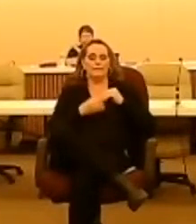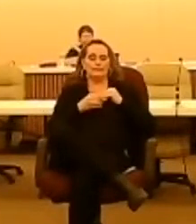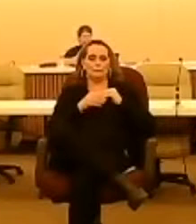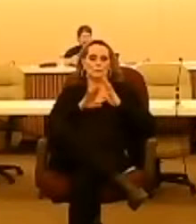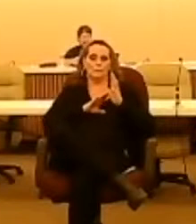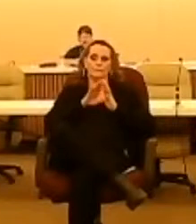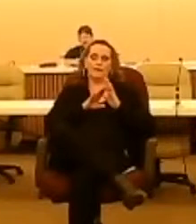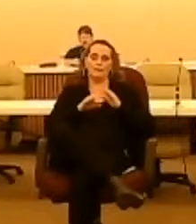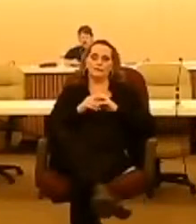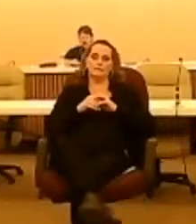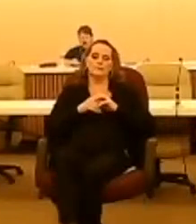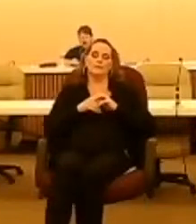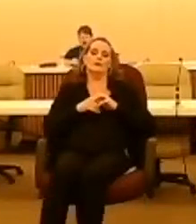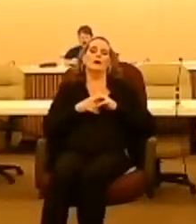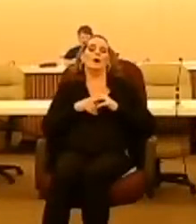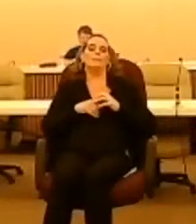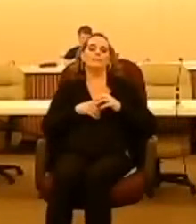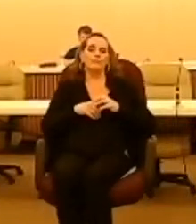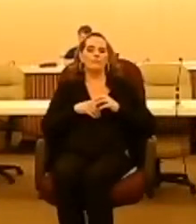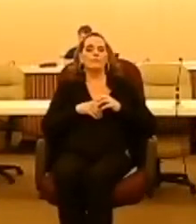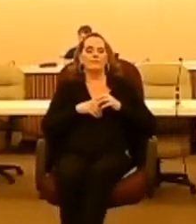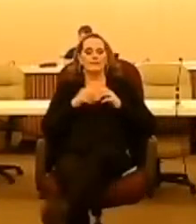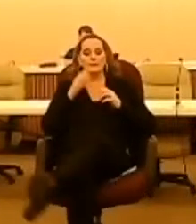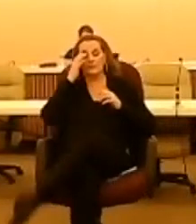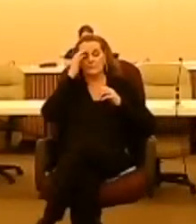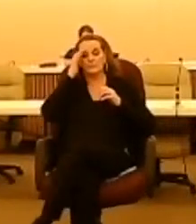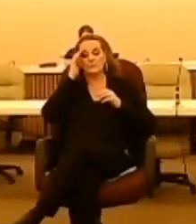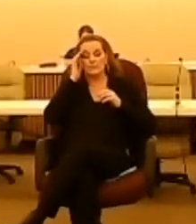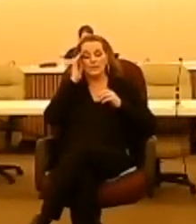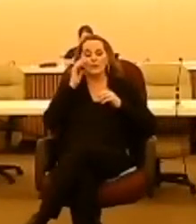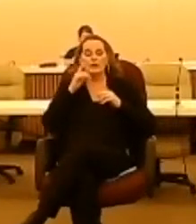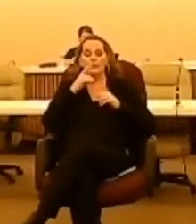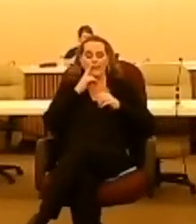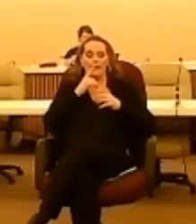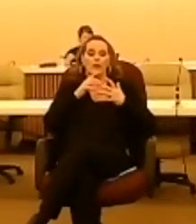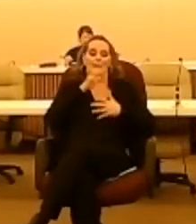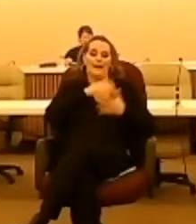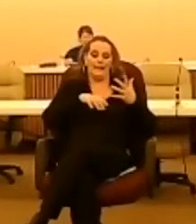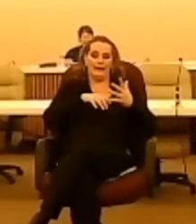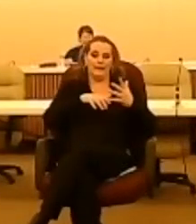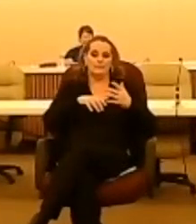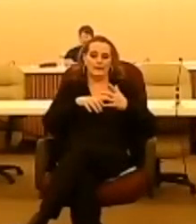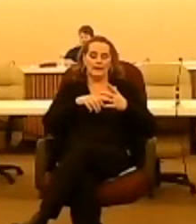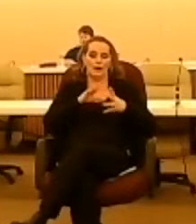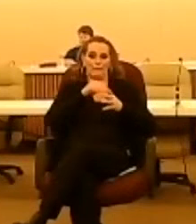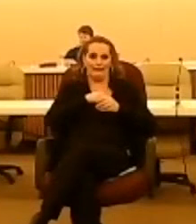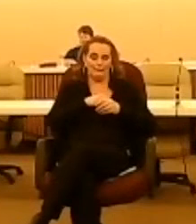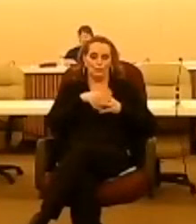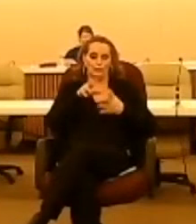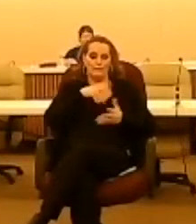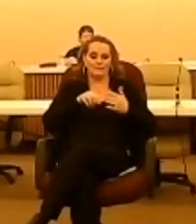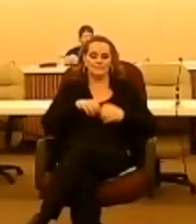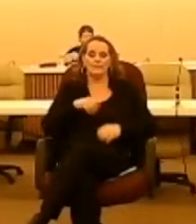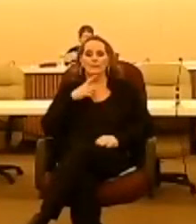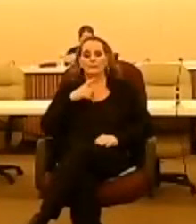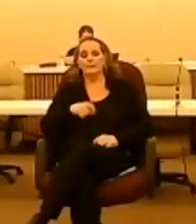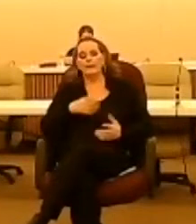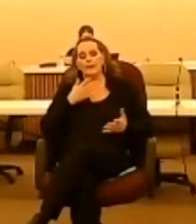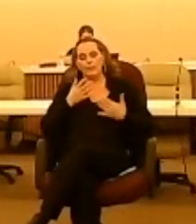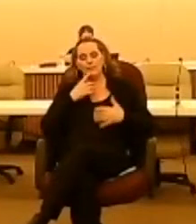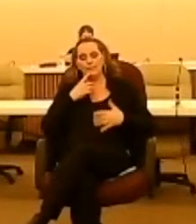our discussions, they are in their mixed use development. They are going to identify Macy's as potential